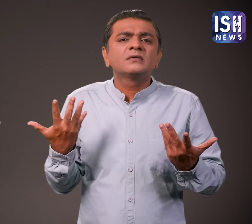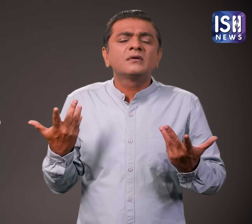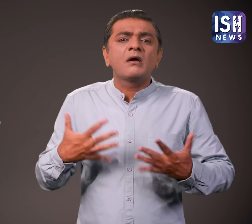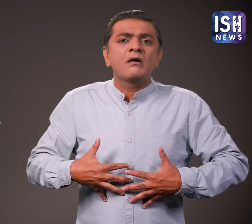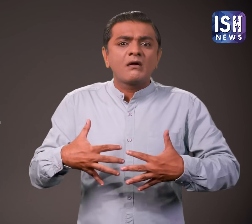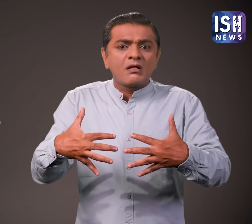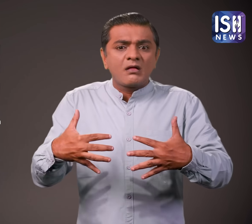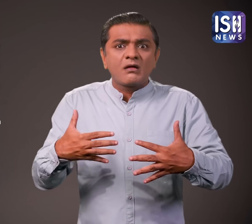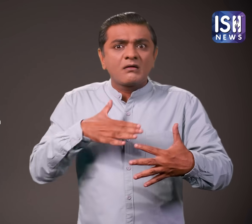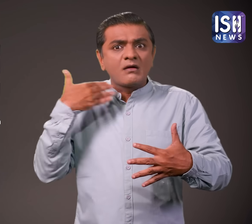wish to conceive.